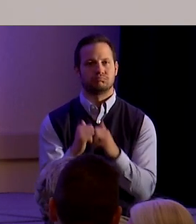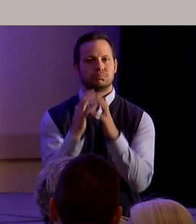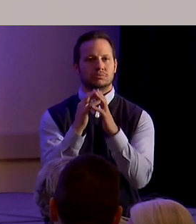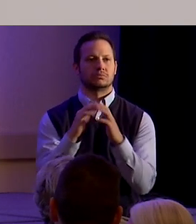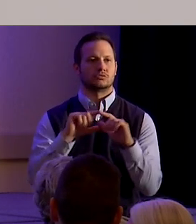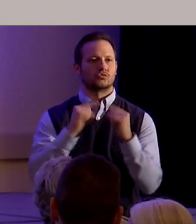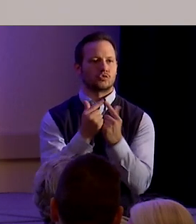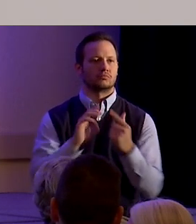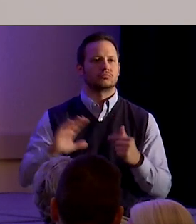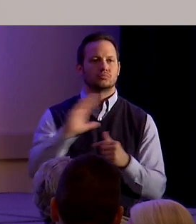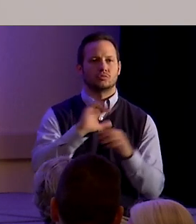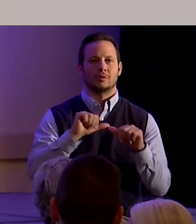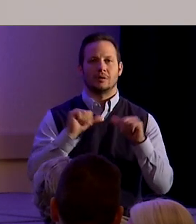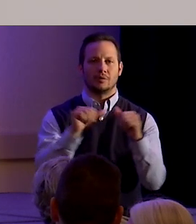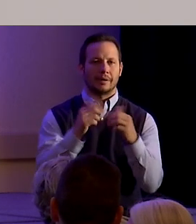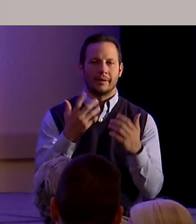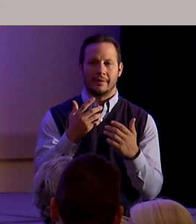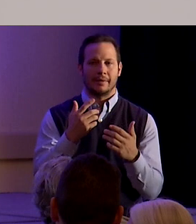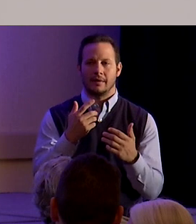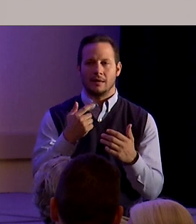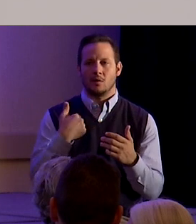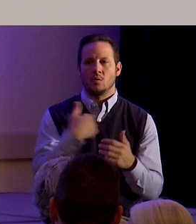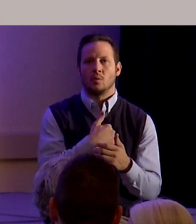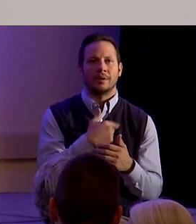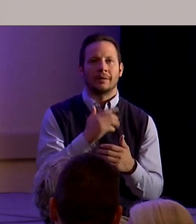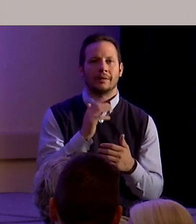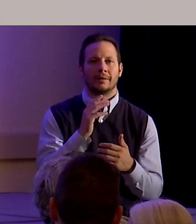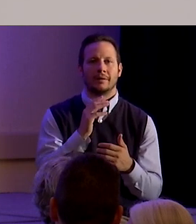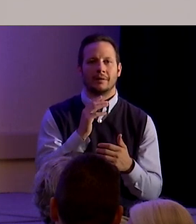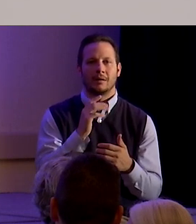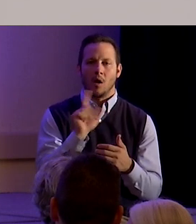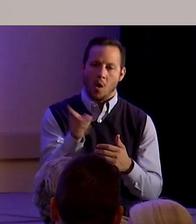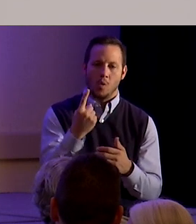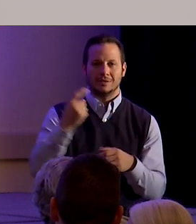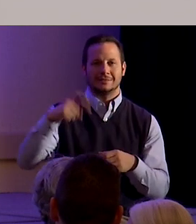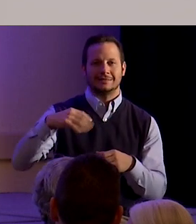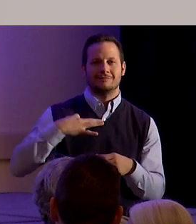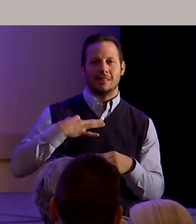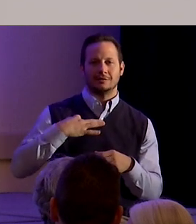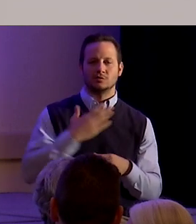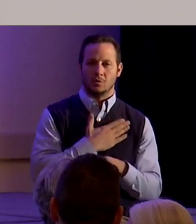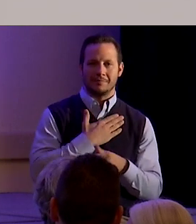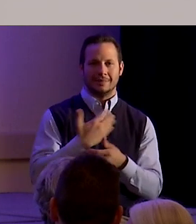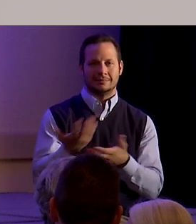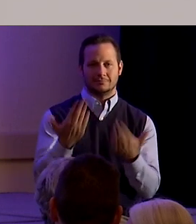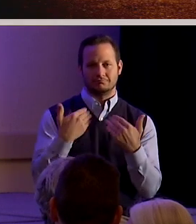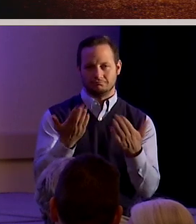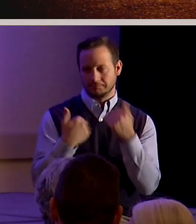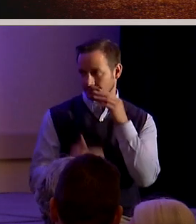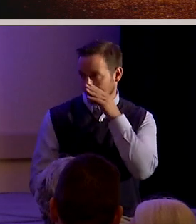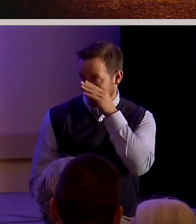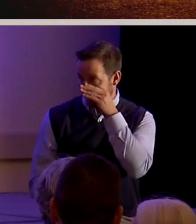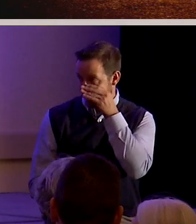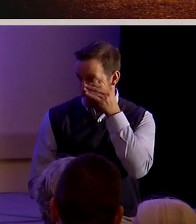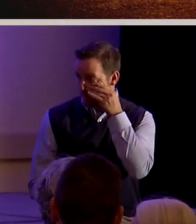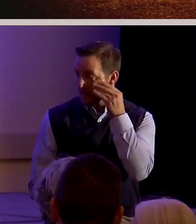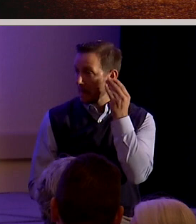volunteers for those. We will never have enough volunteers, so please don't think you're not wanted. We do need you, and there's other volunteer areas on the